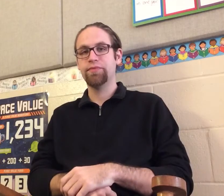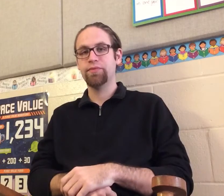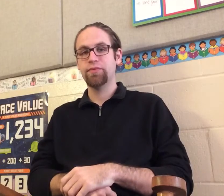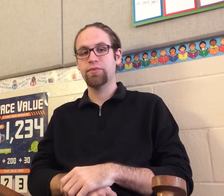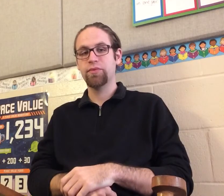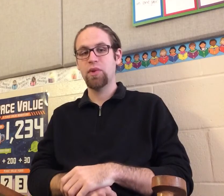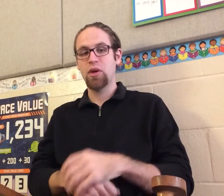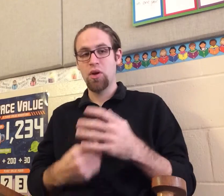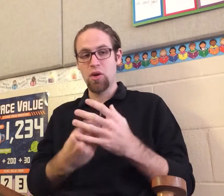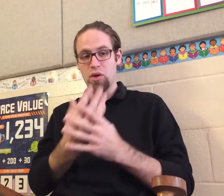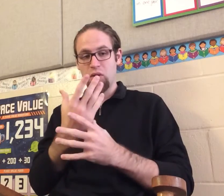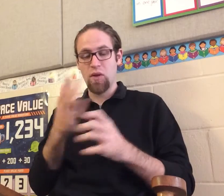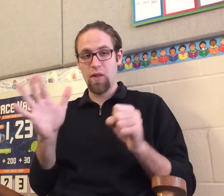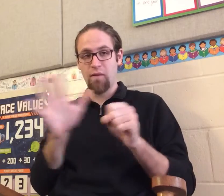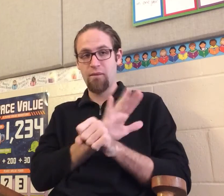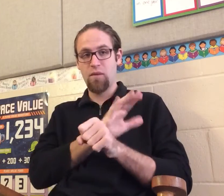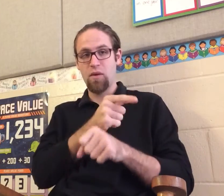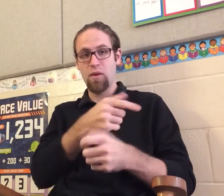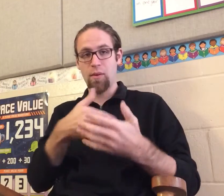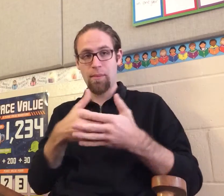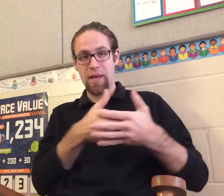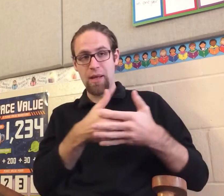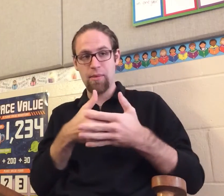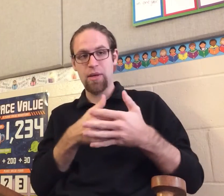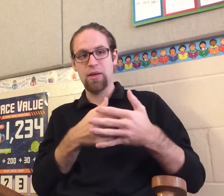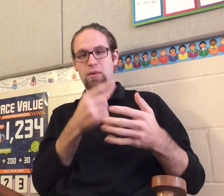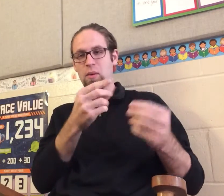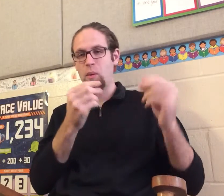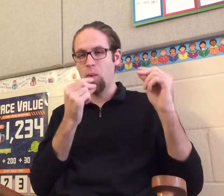of the fully formed embryo into a chick accelerates or speeds up.